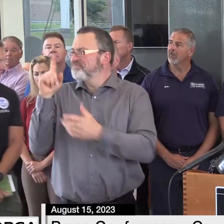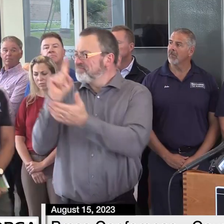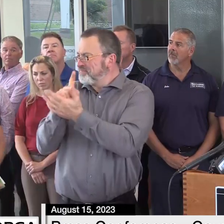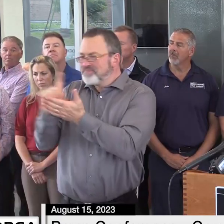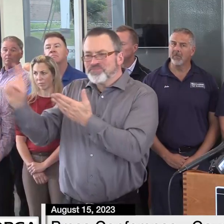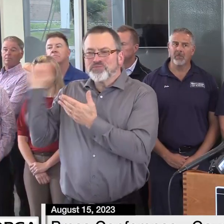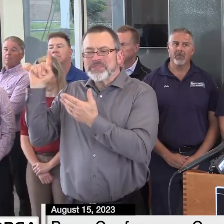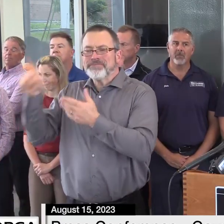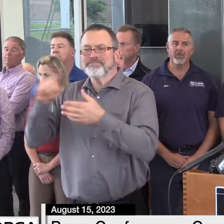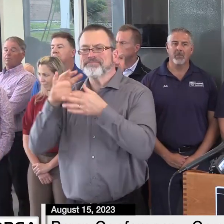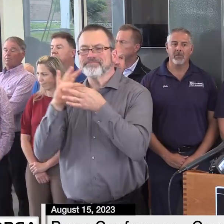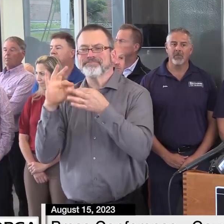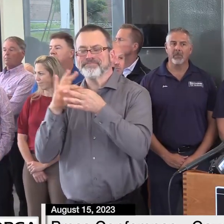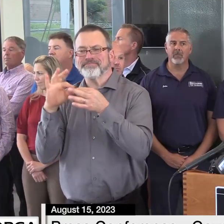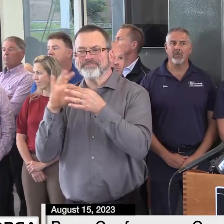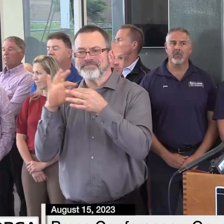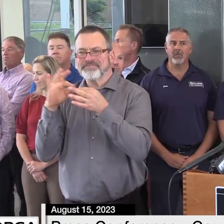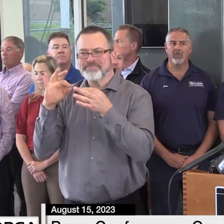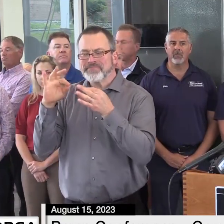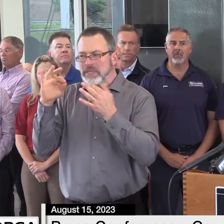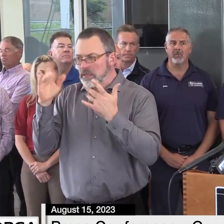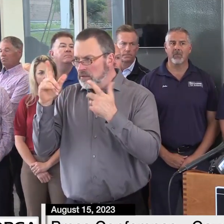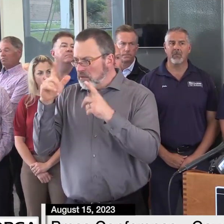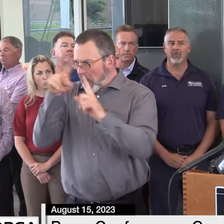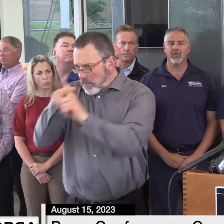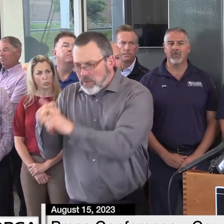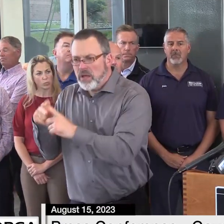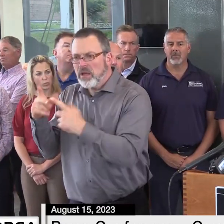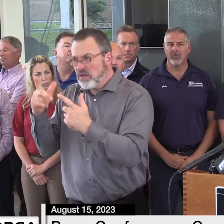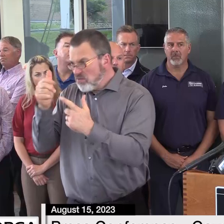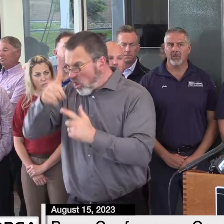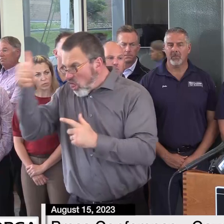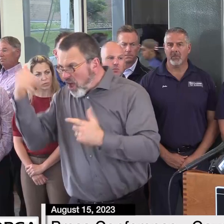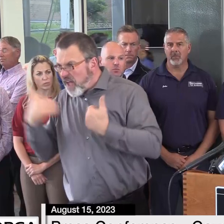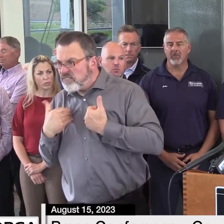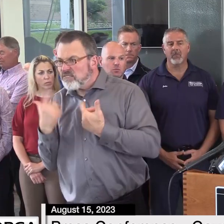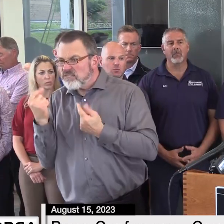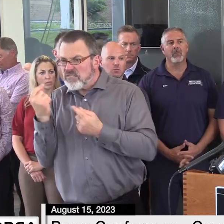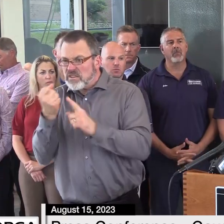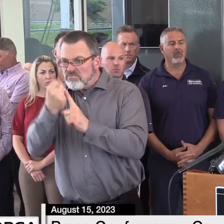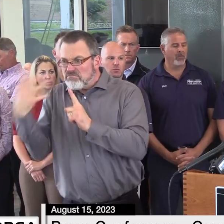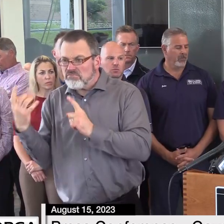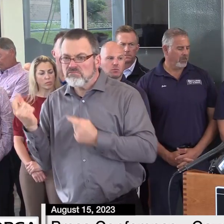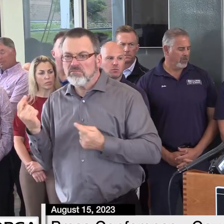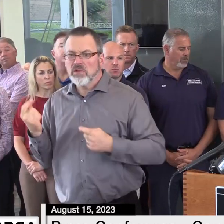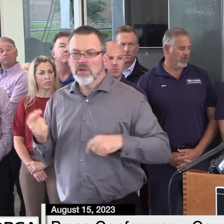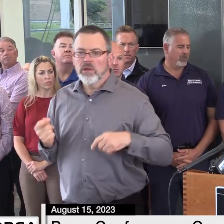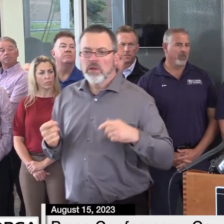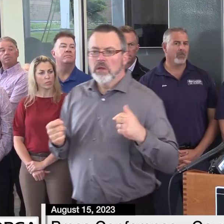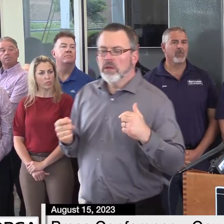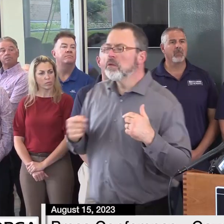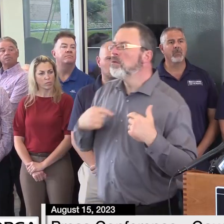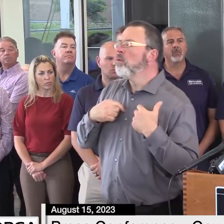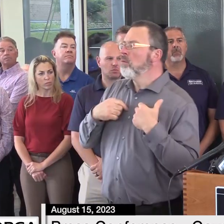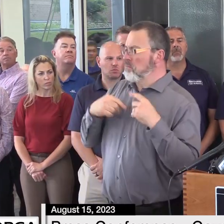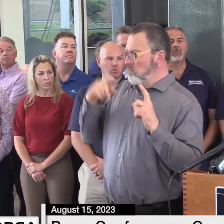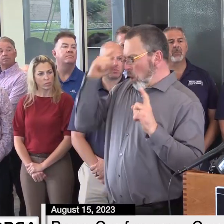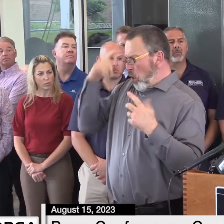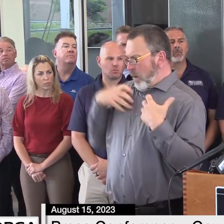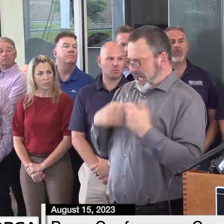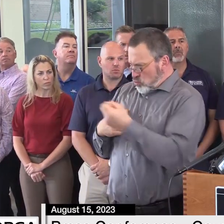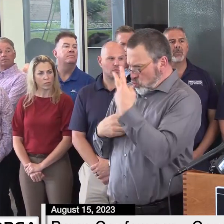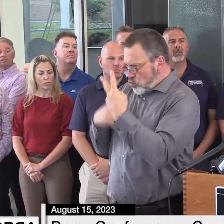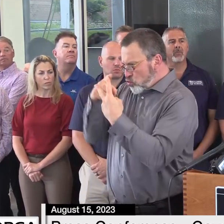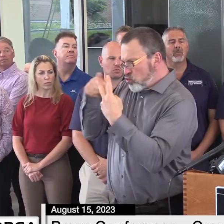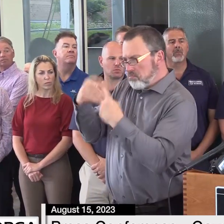another application. Yeah. Is that likely? There's two things I want to add to what was just mentioned by